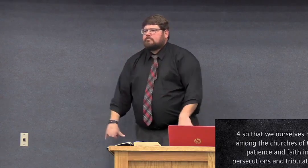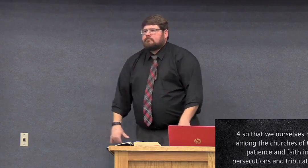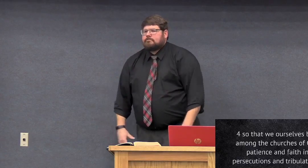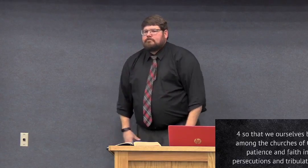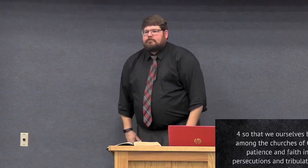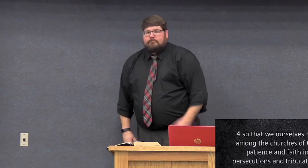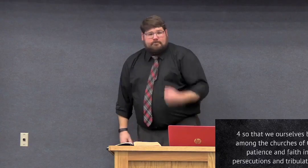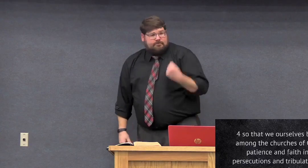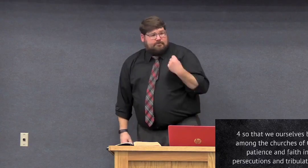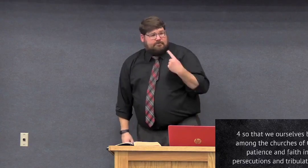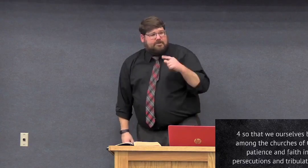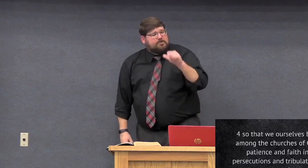faithful to the Lord?